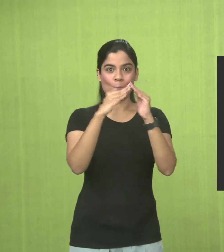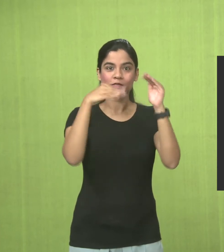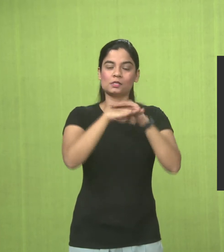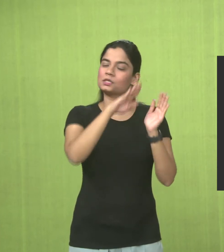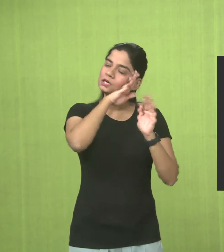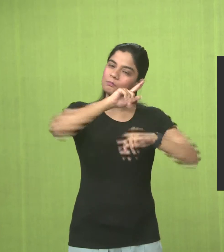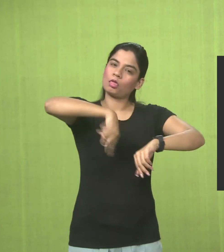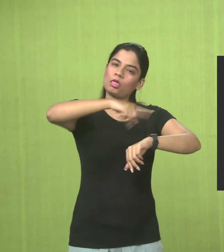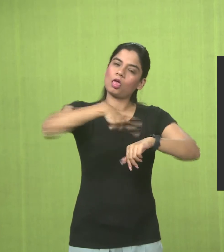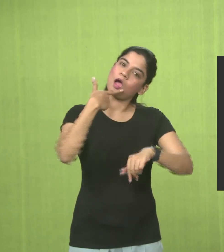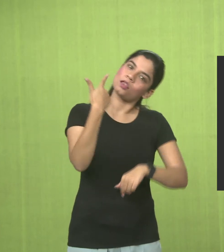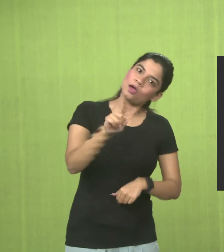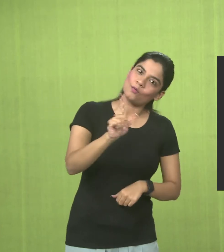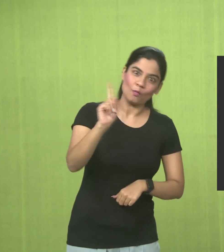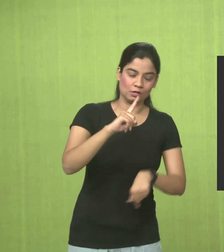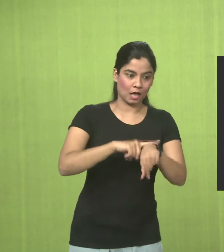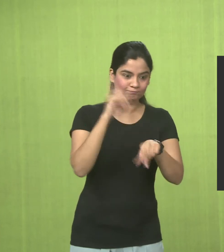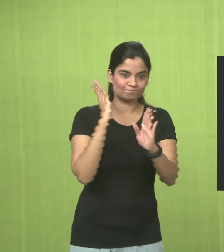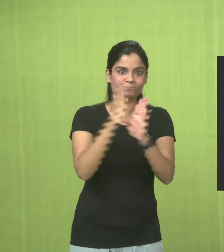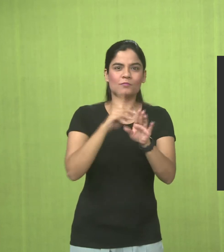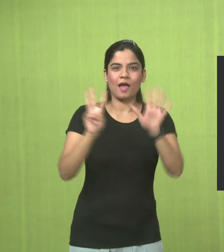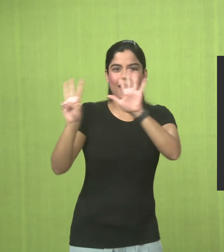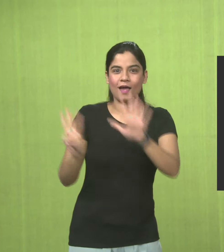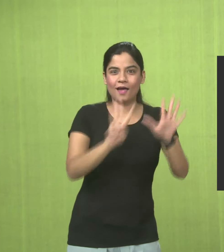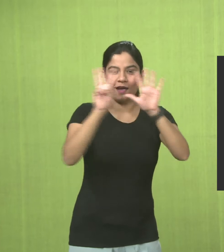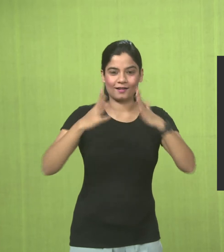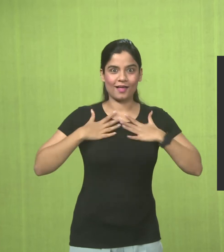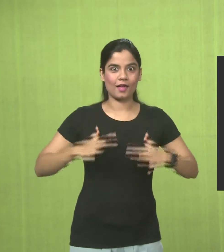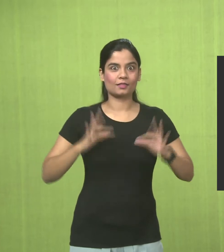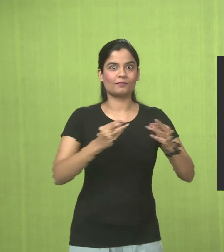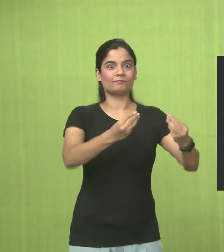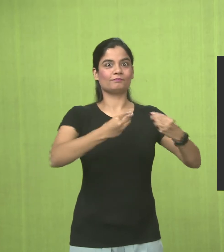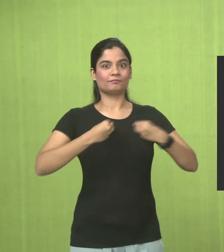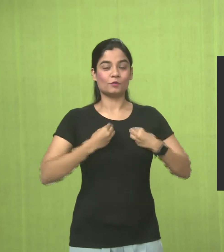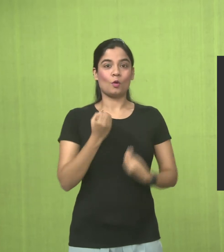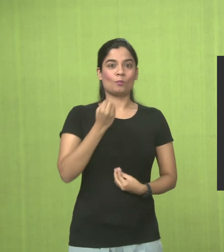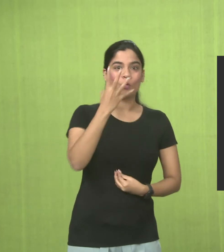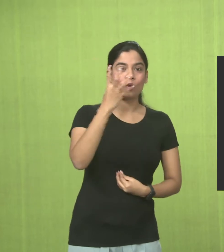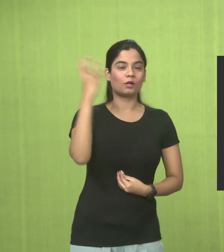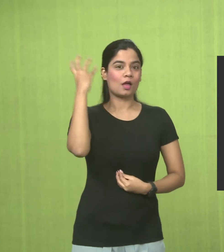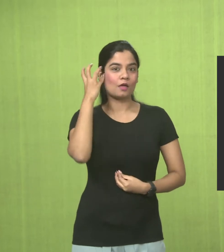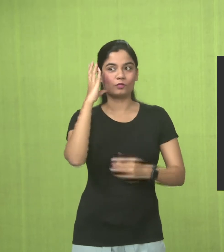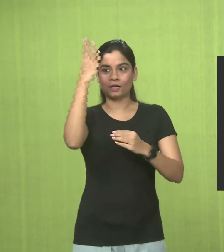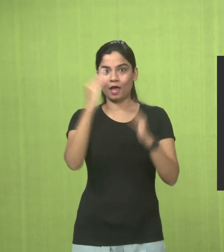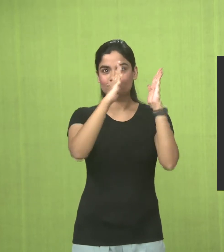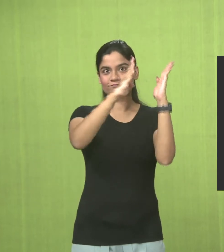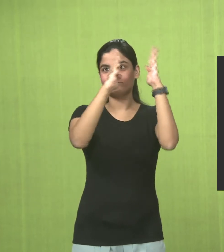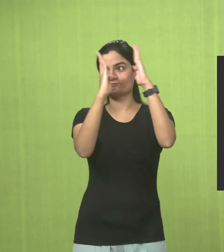do. In a home, we can't sleep for hours. We have to wake up on time and have a systematic lifestyle. Eating